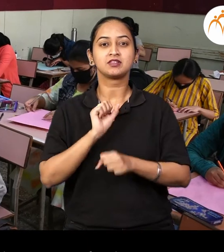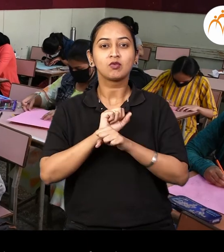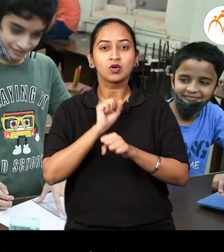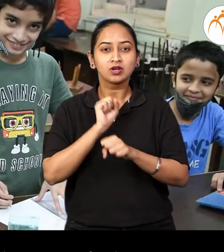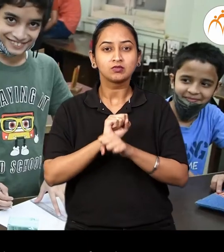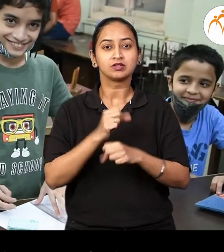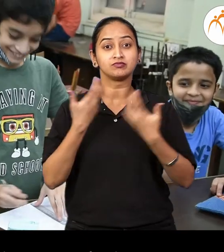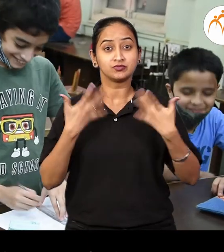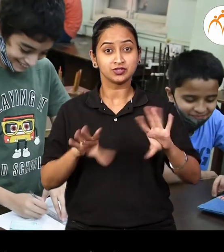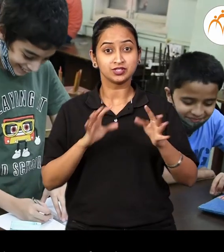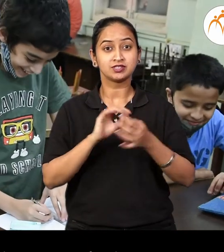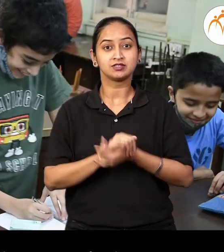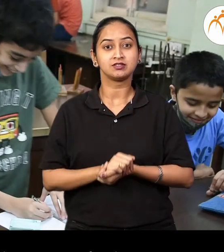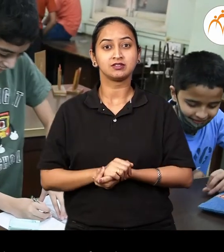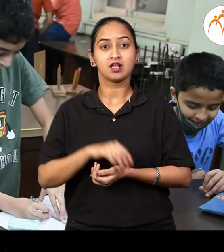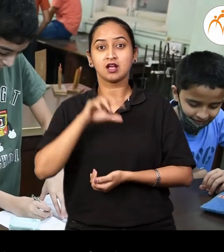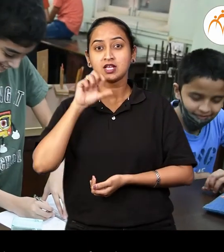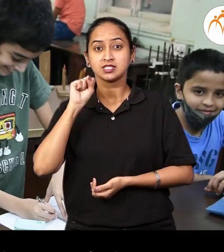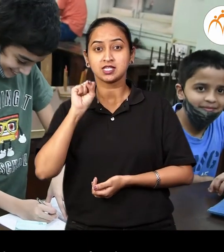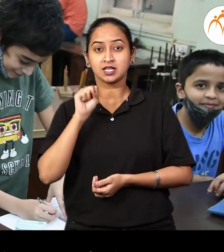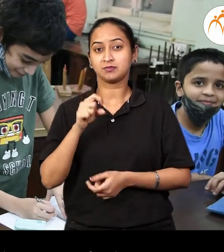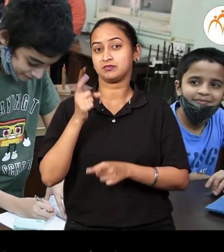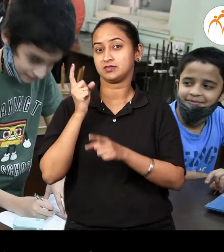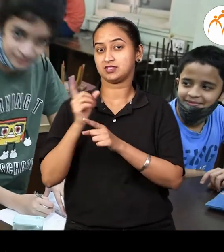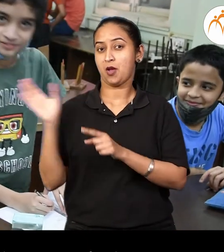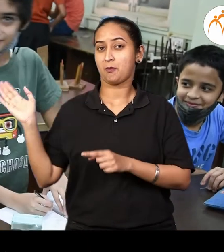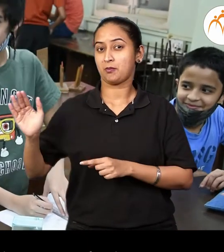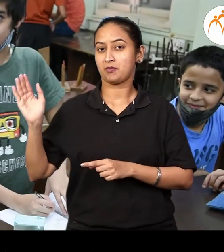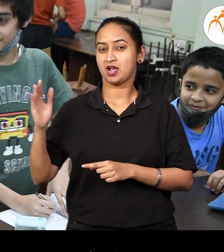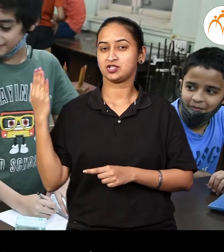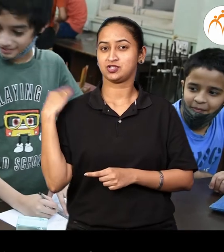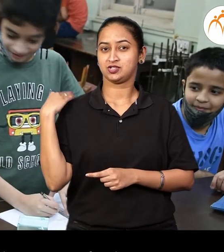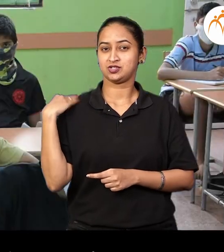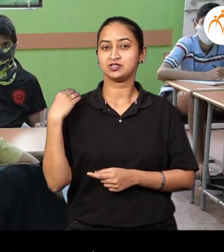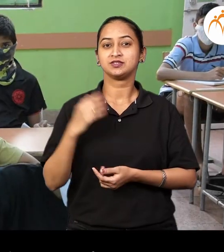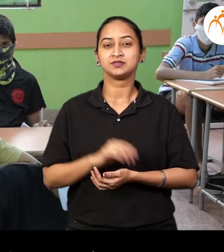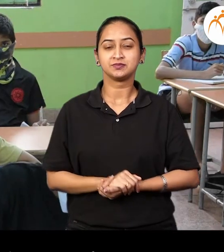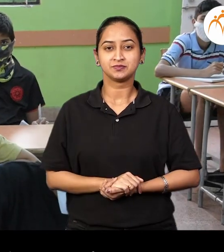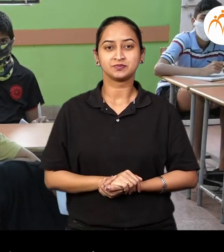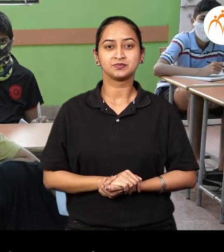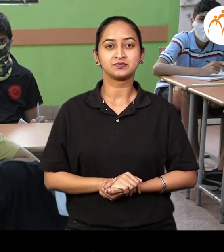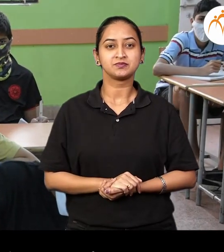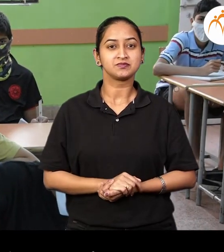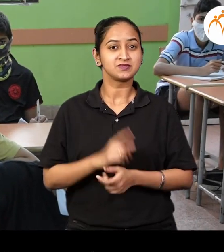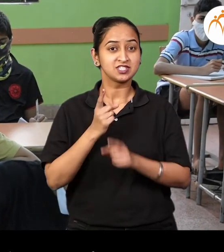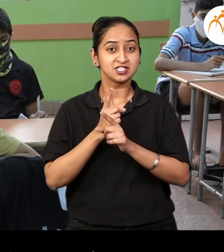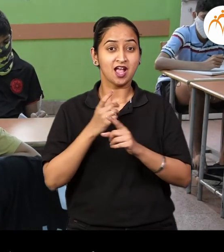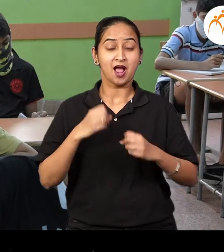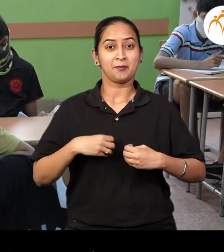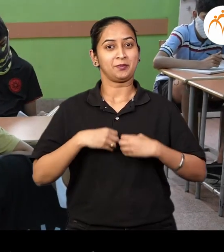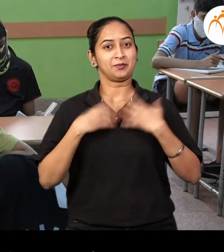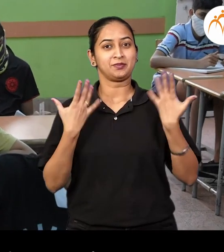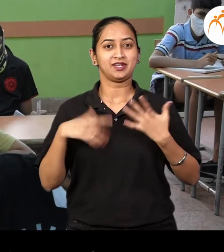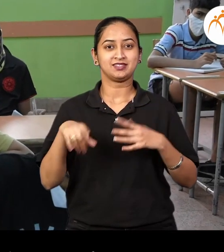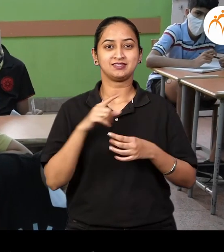praises him for drawing good pictures. Whenever children give